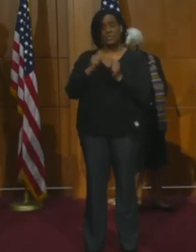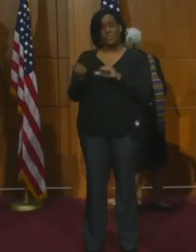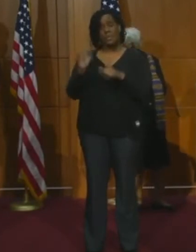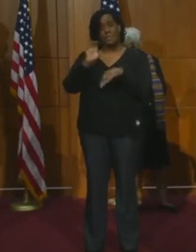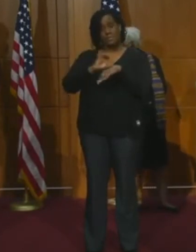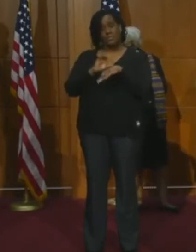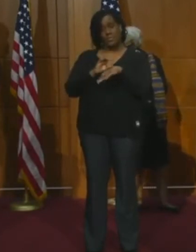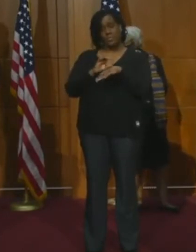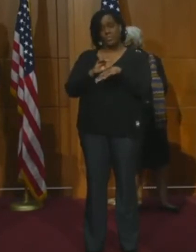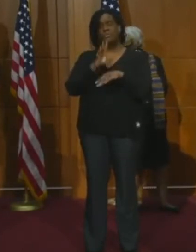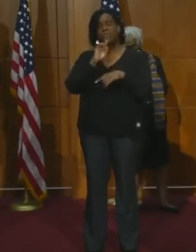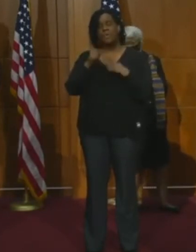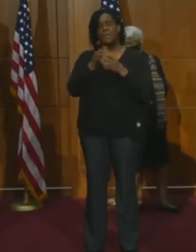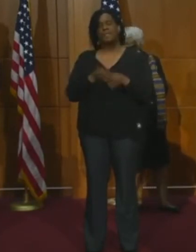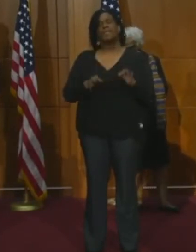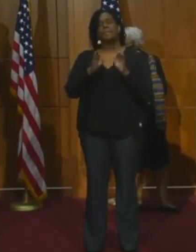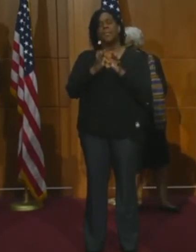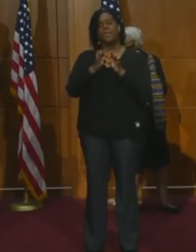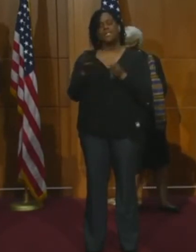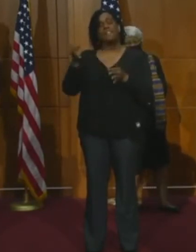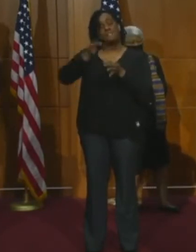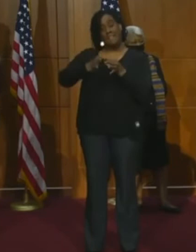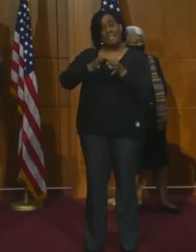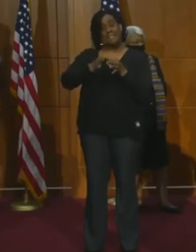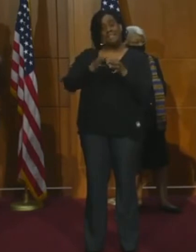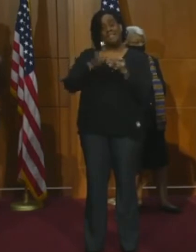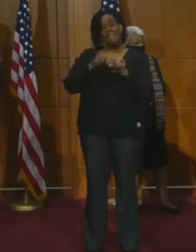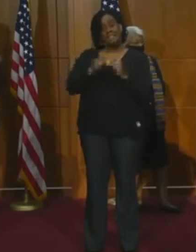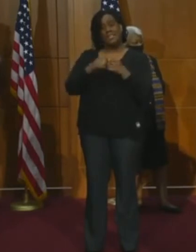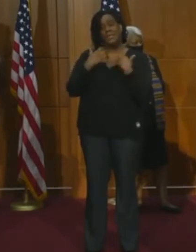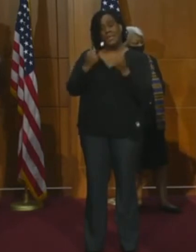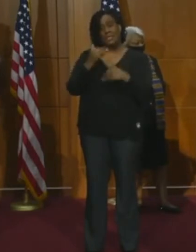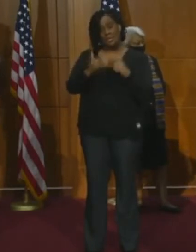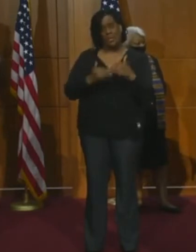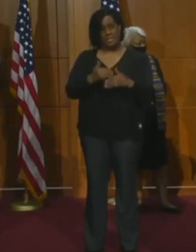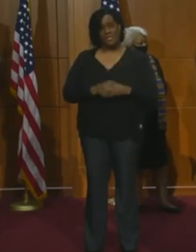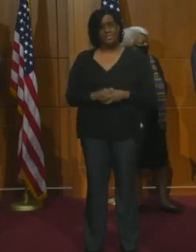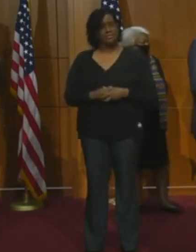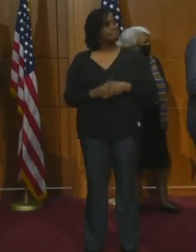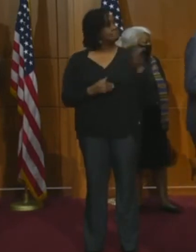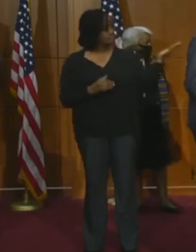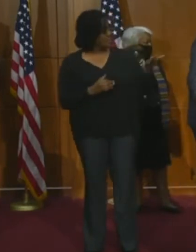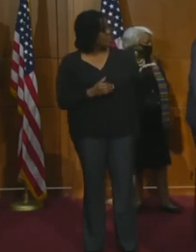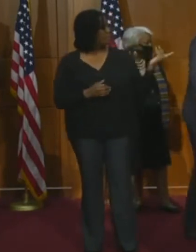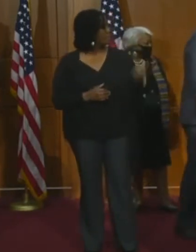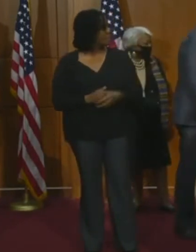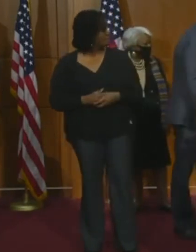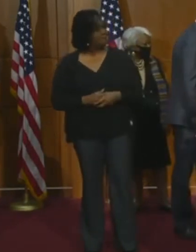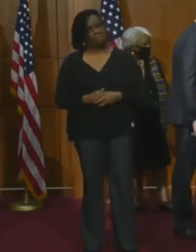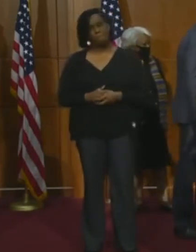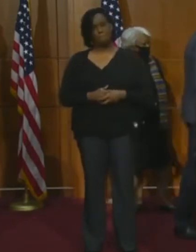speak on the importance of faith as we continue our healing process. Reverend Jones, welcome.